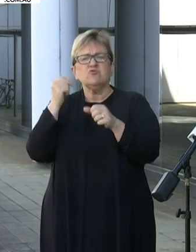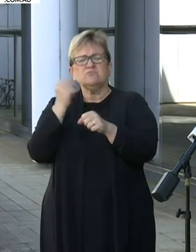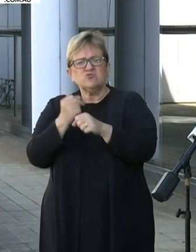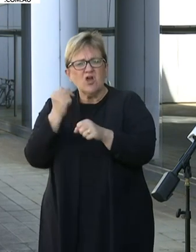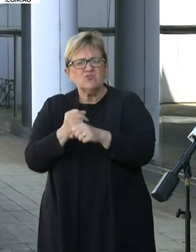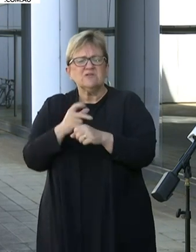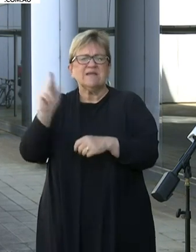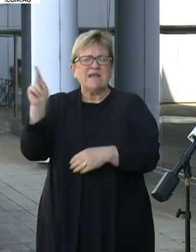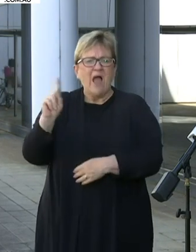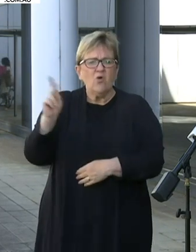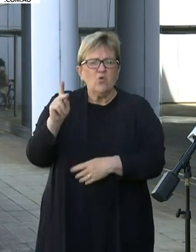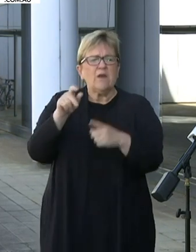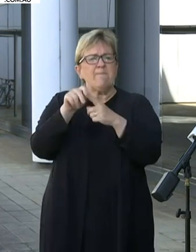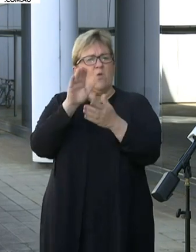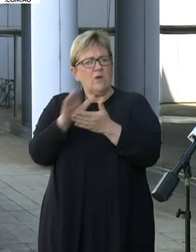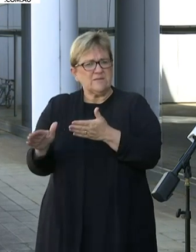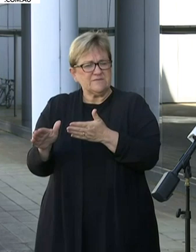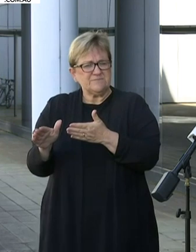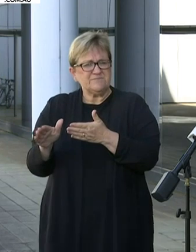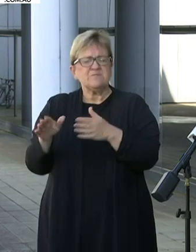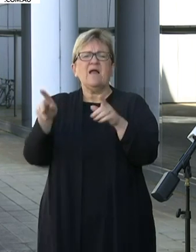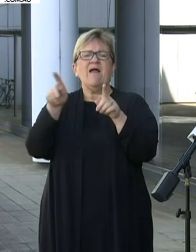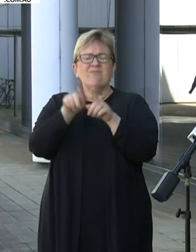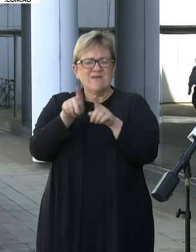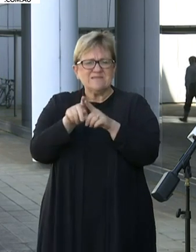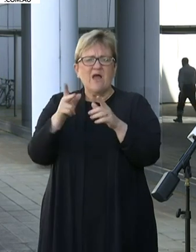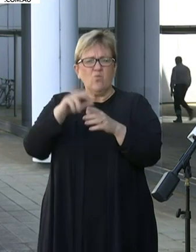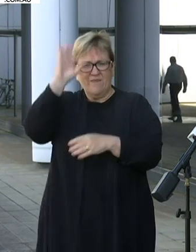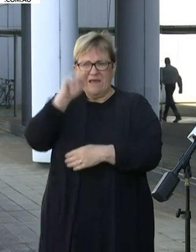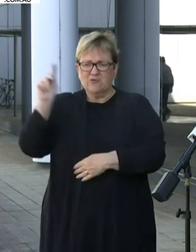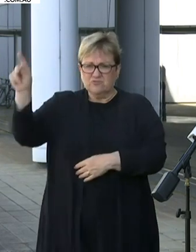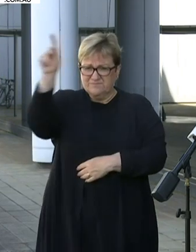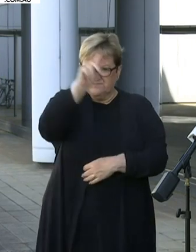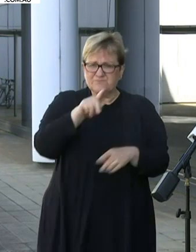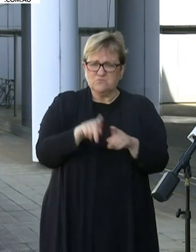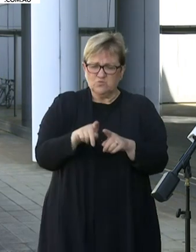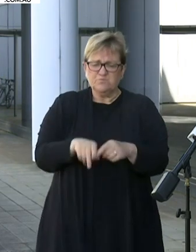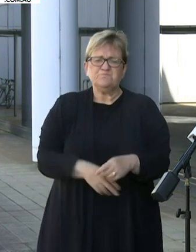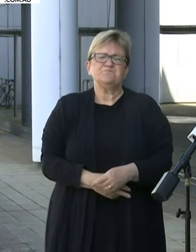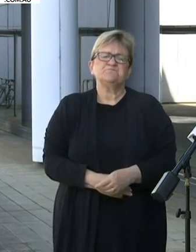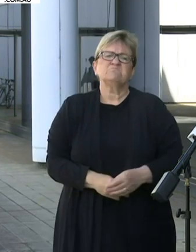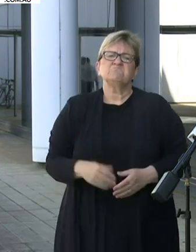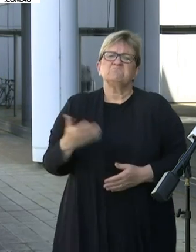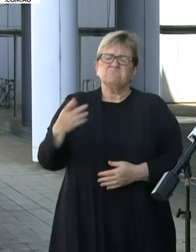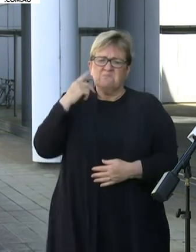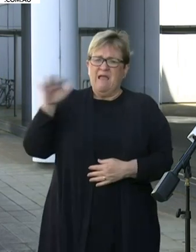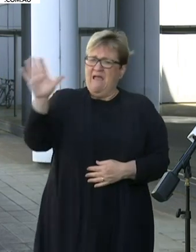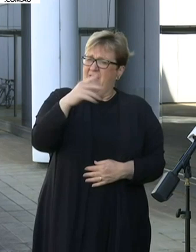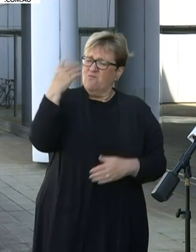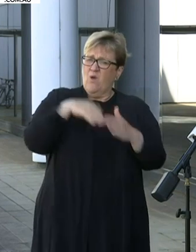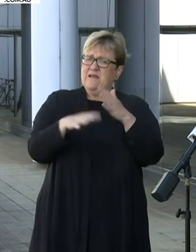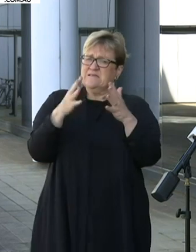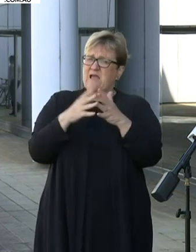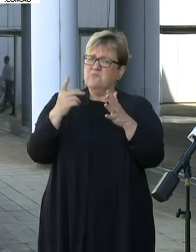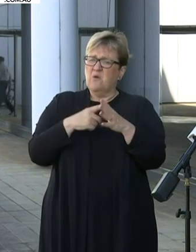Geraldton, Kalgoorlie and Port Hedland, as well as the regional ports. It is expected that everyone in Western